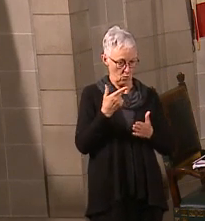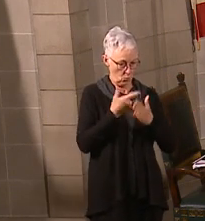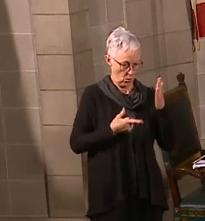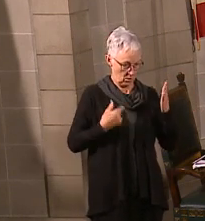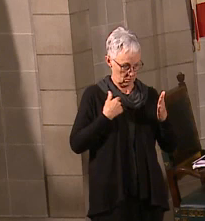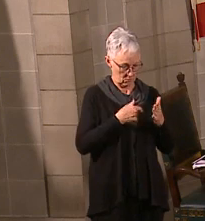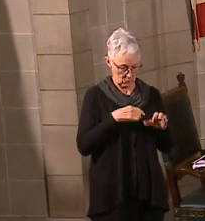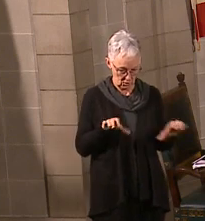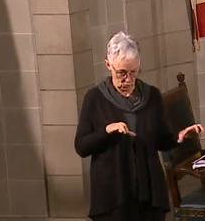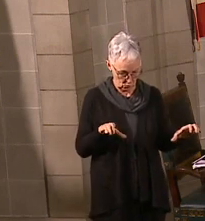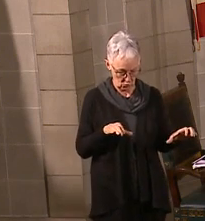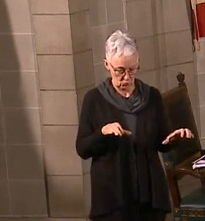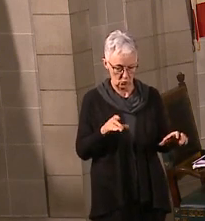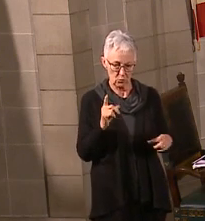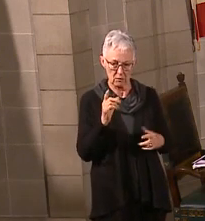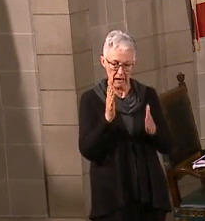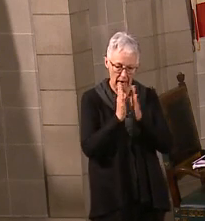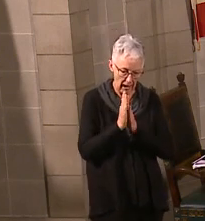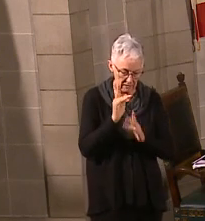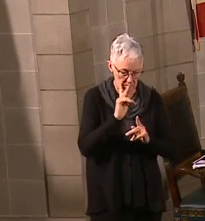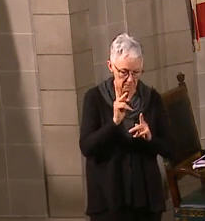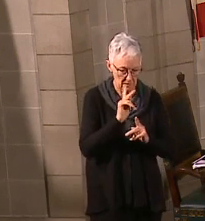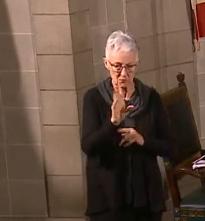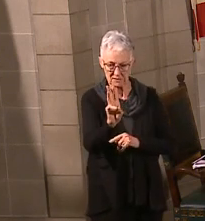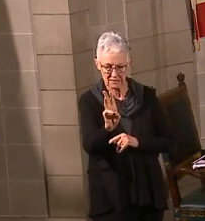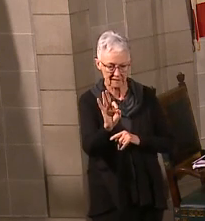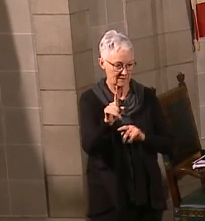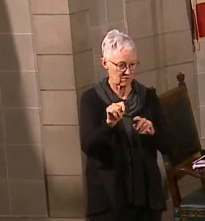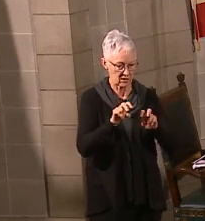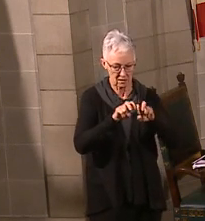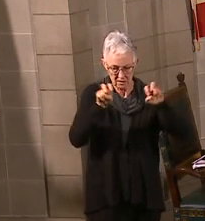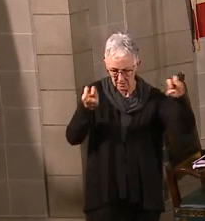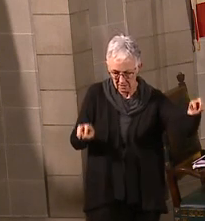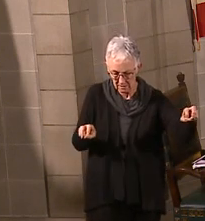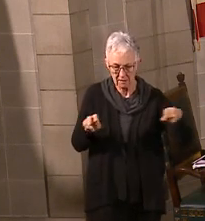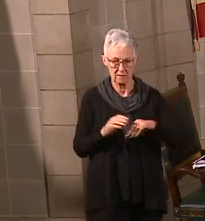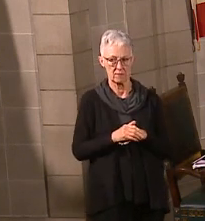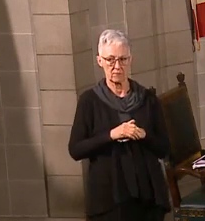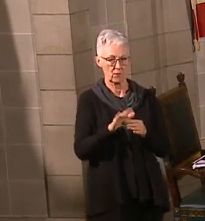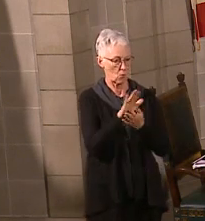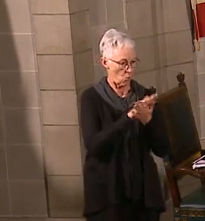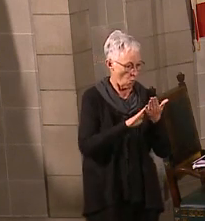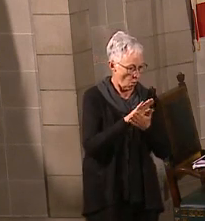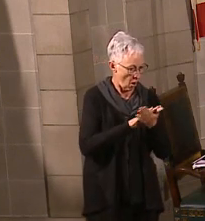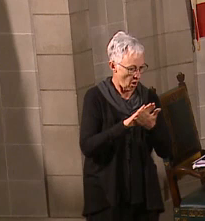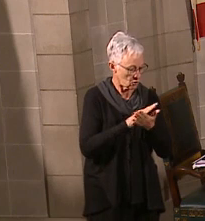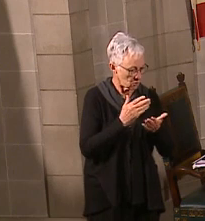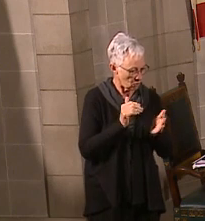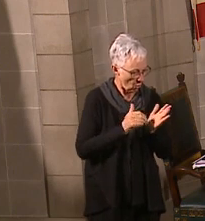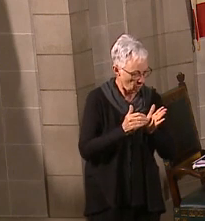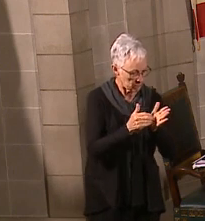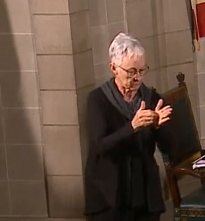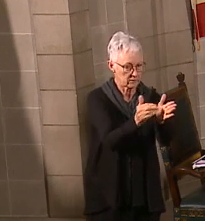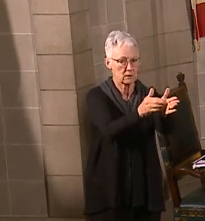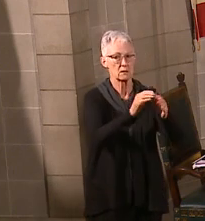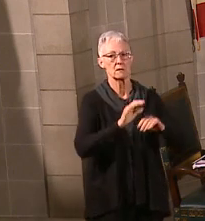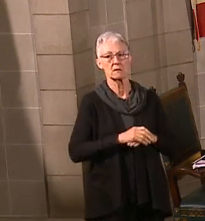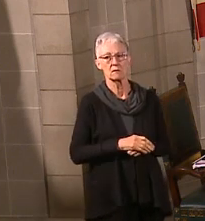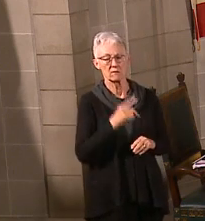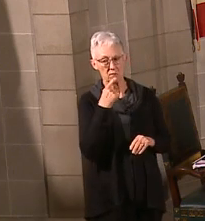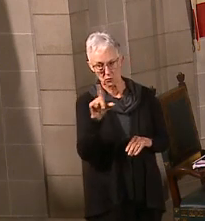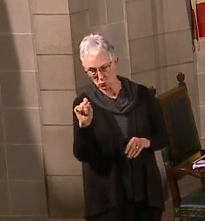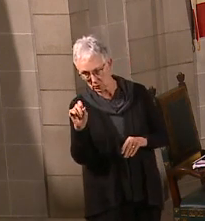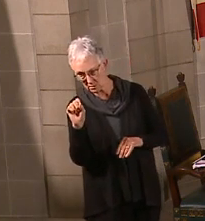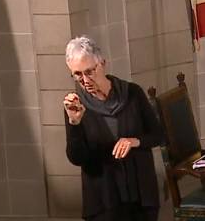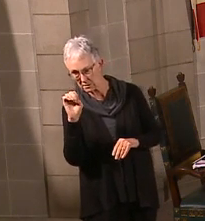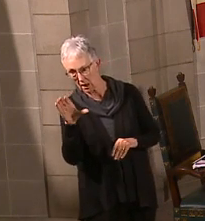like staying 6 feet distance apart, 10-person rule, washing your hands often, for 20 seconds. We haven't said that in a while, but wash your hands frequently for